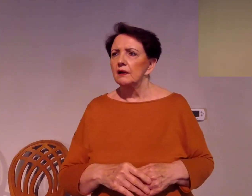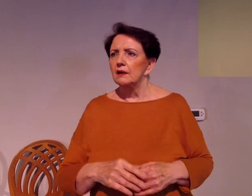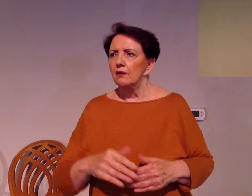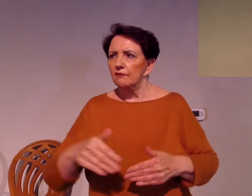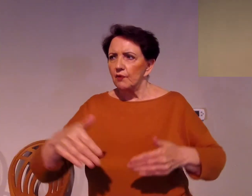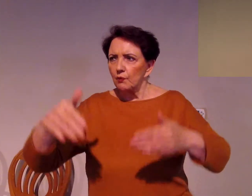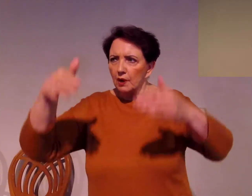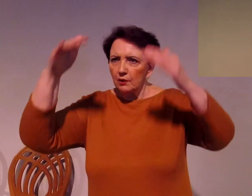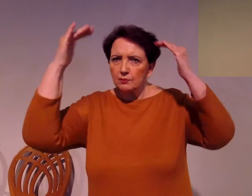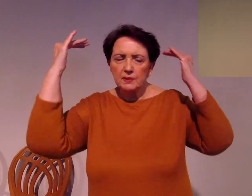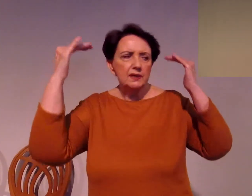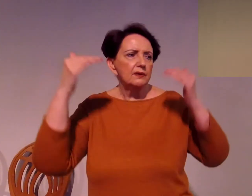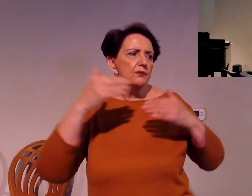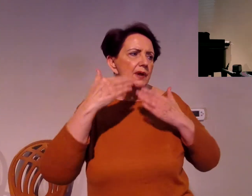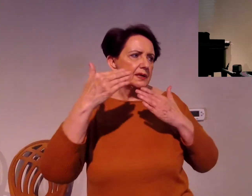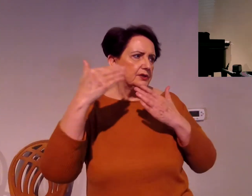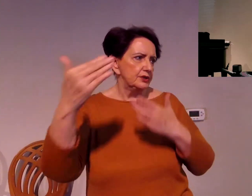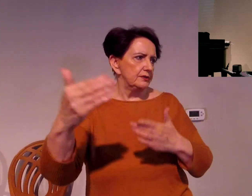Overwhelming.